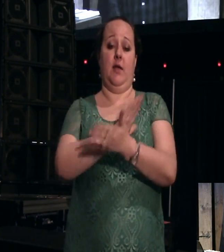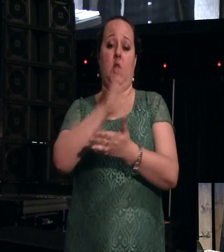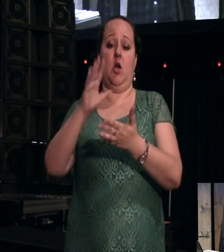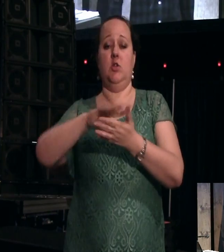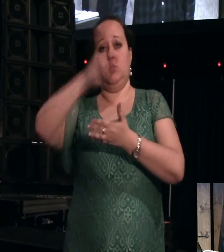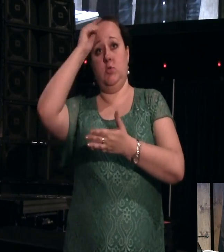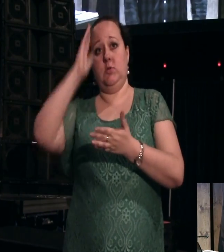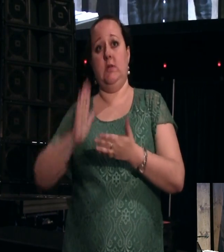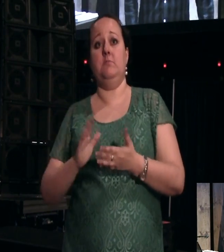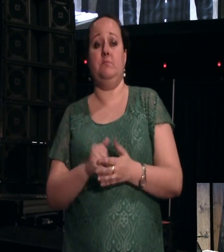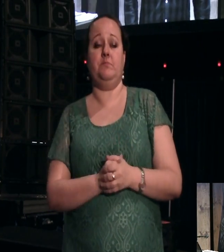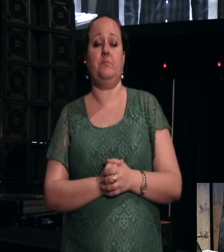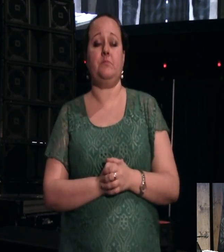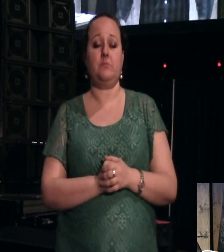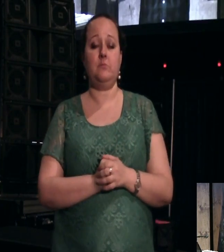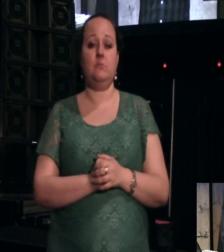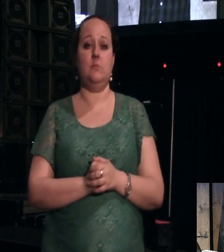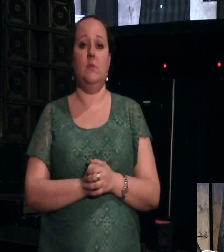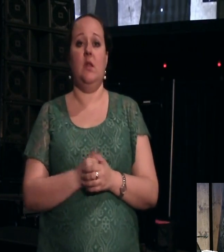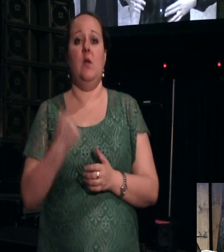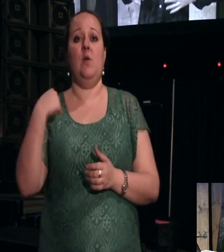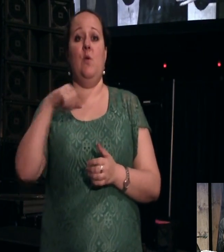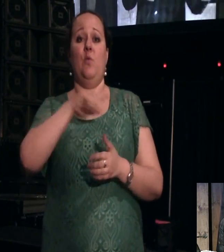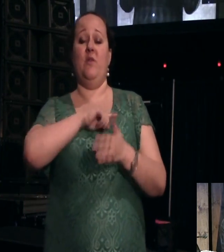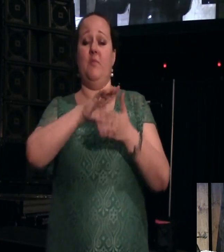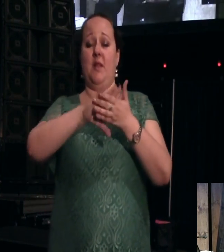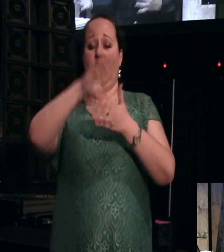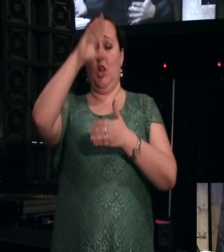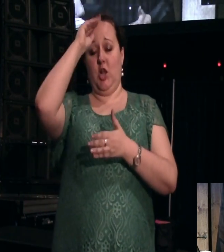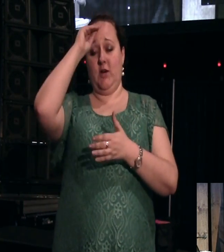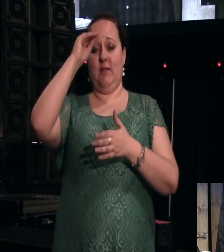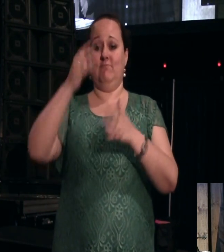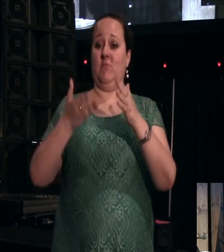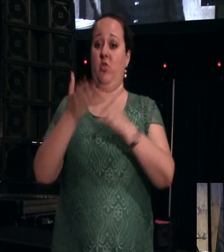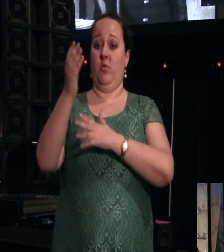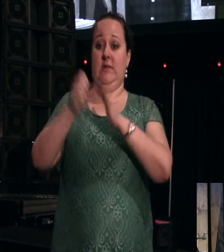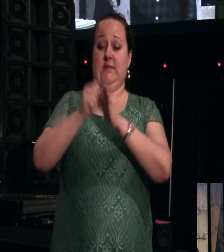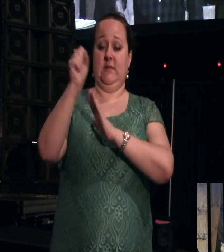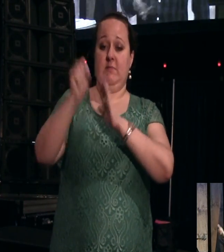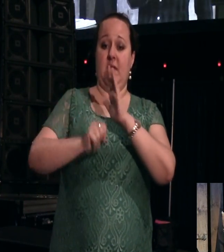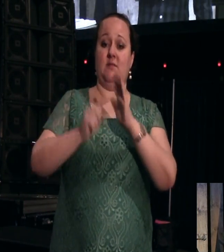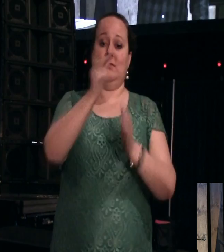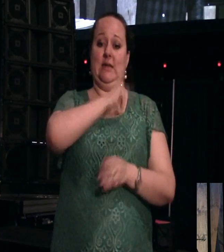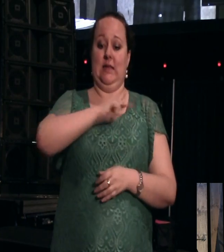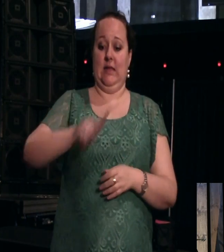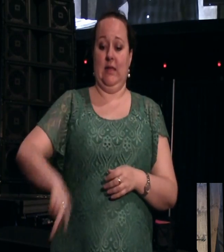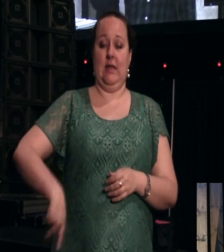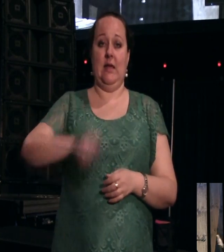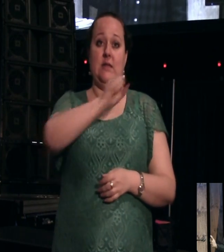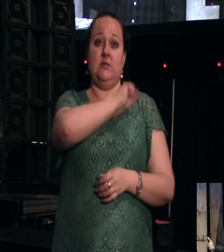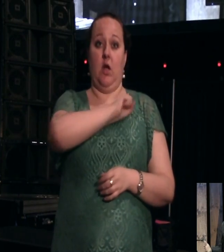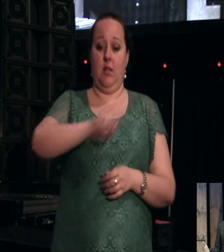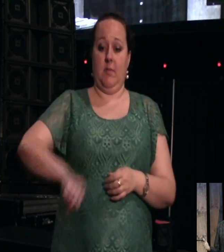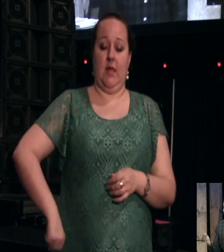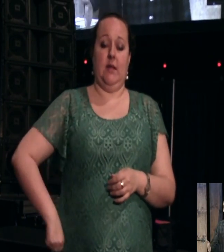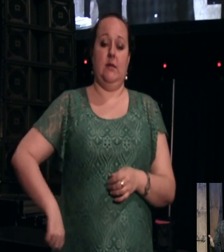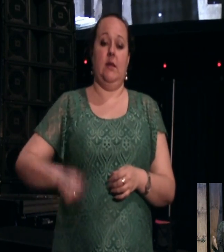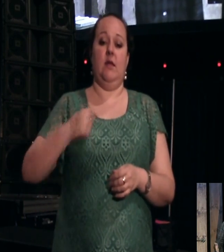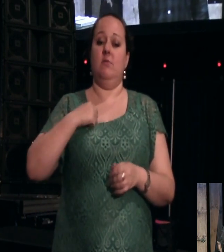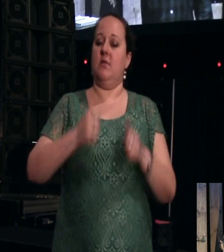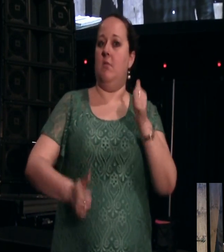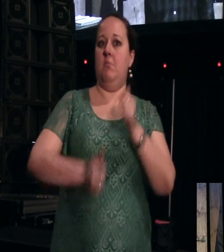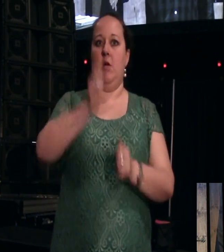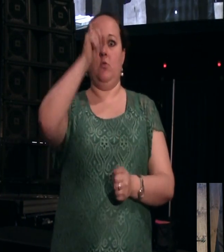to your life now as a college student. And we've been learning all semester from